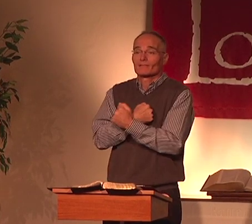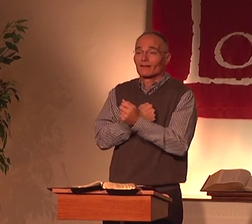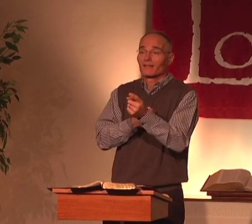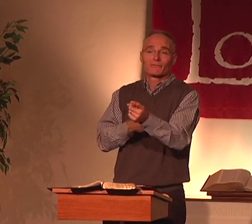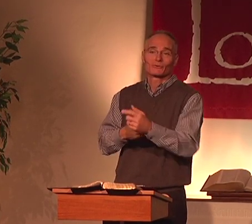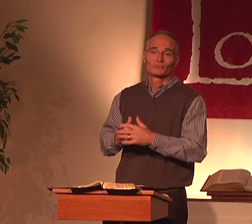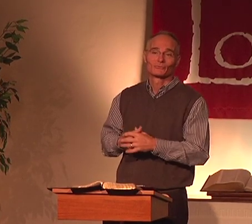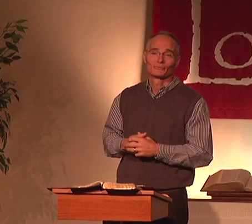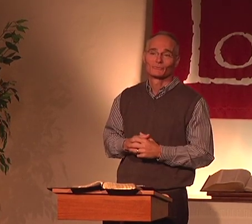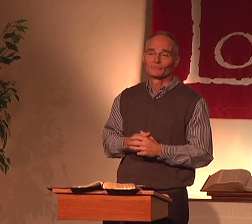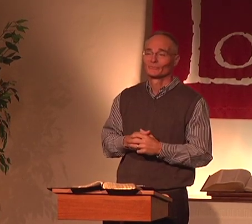I love You